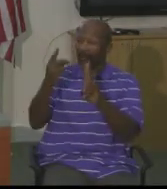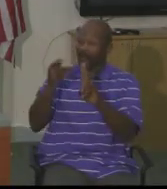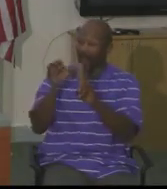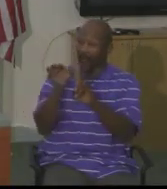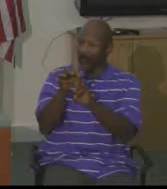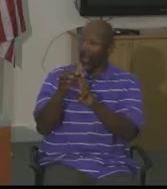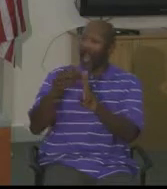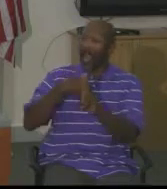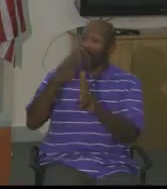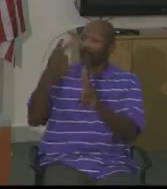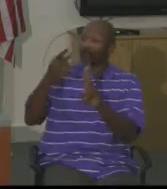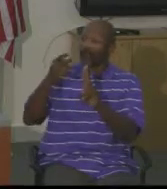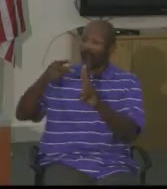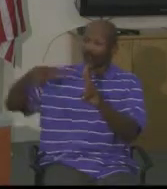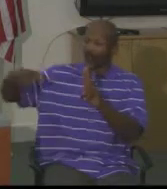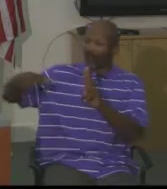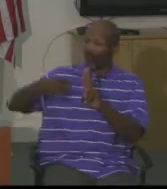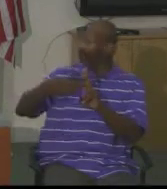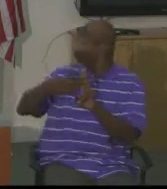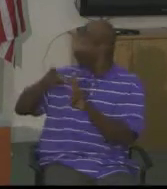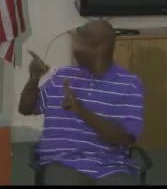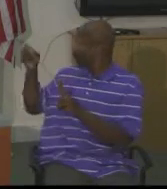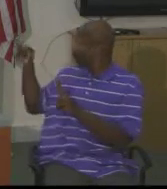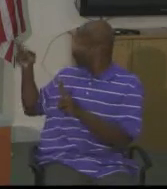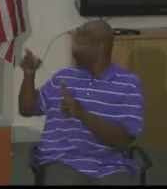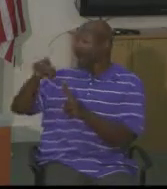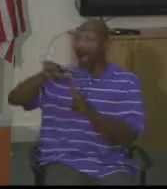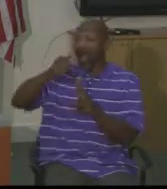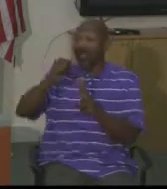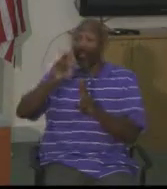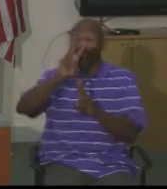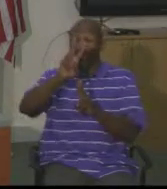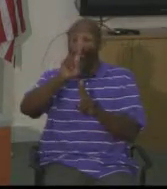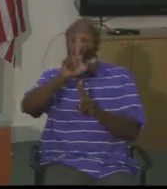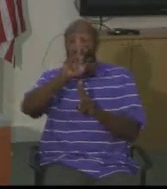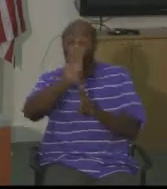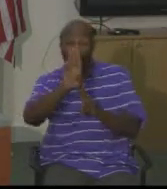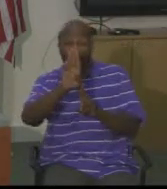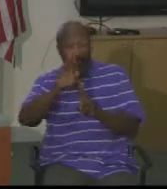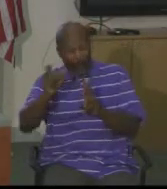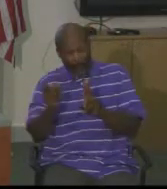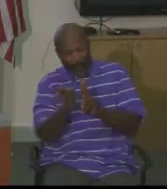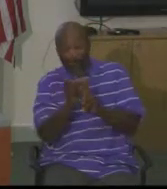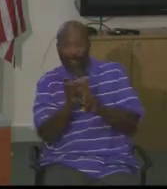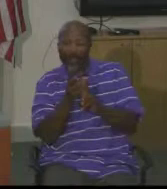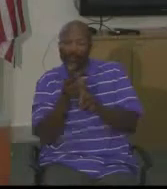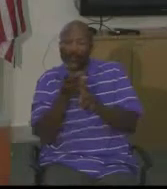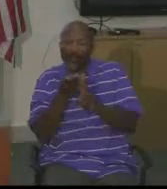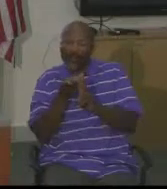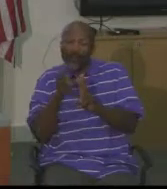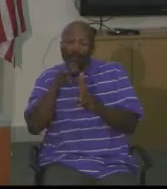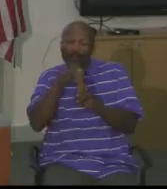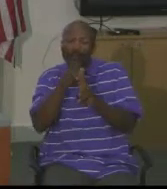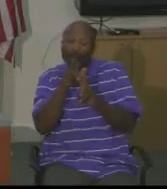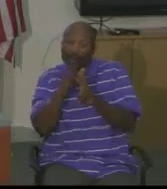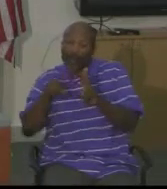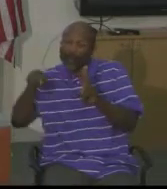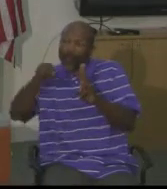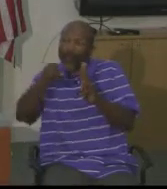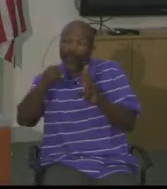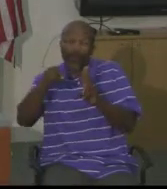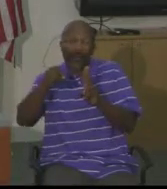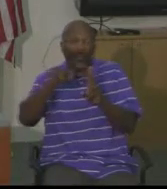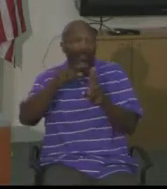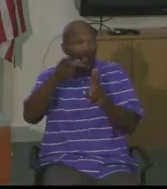and then it had the extended VL bus, or VLB, at the end of it. This brought the system up